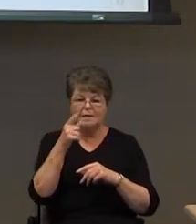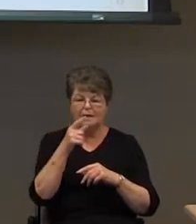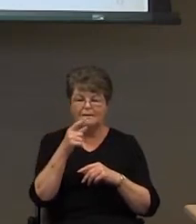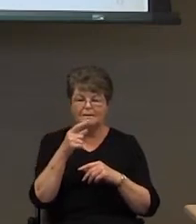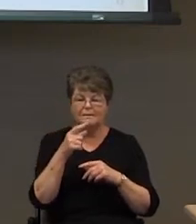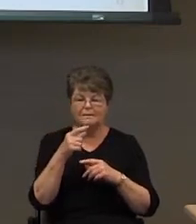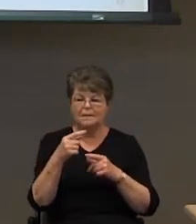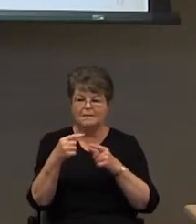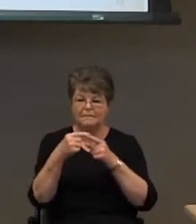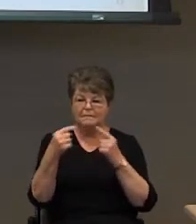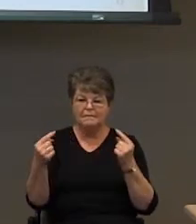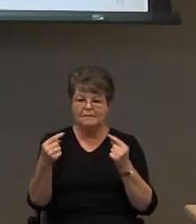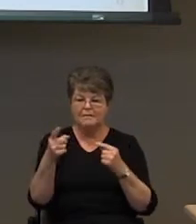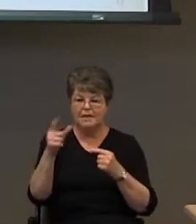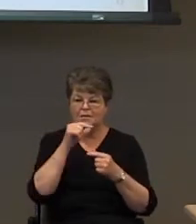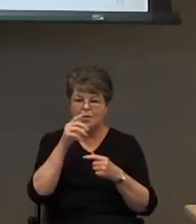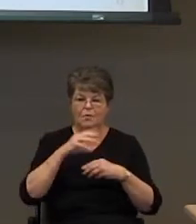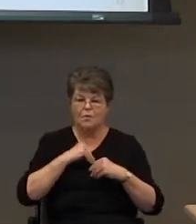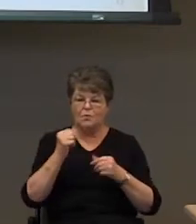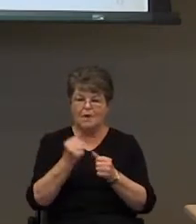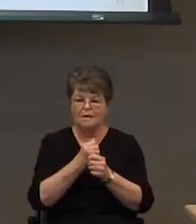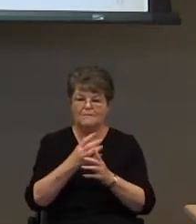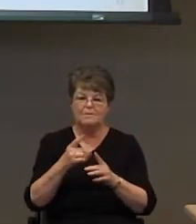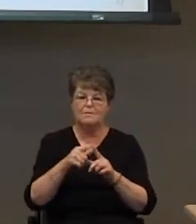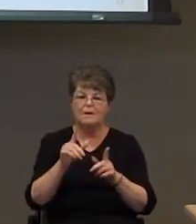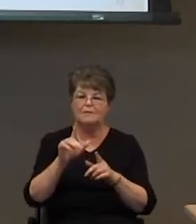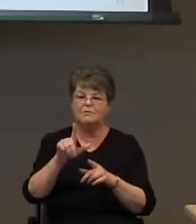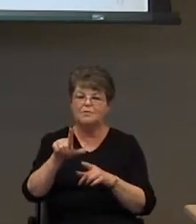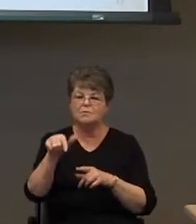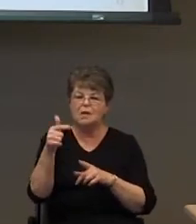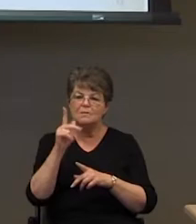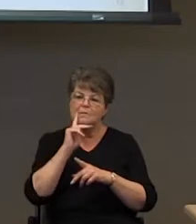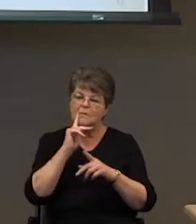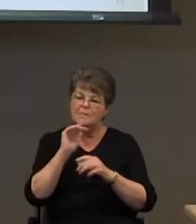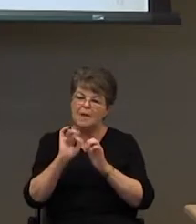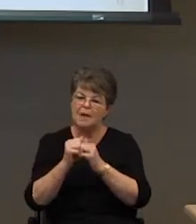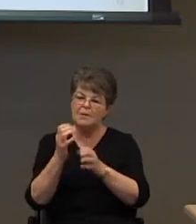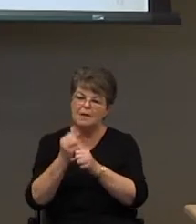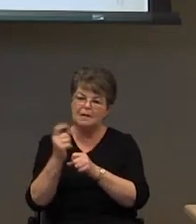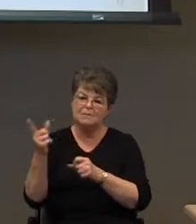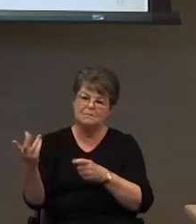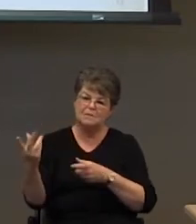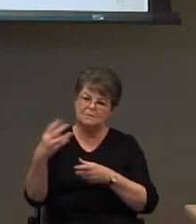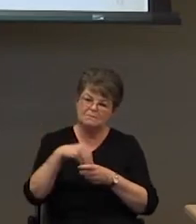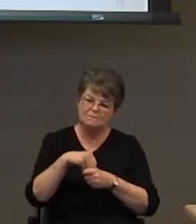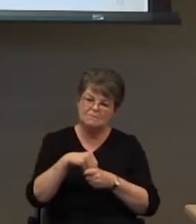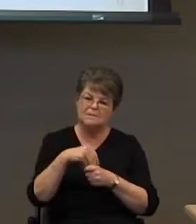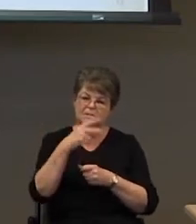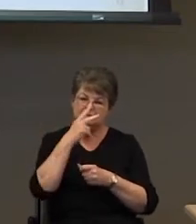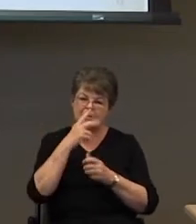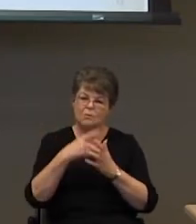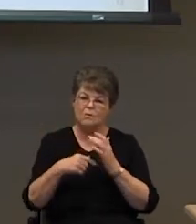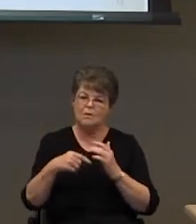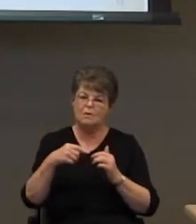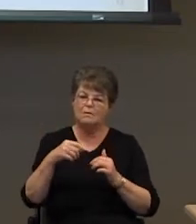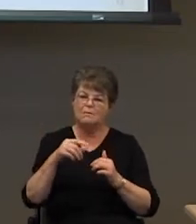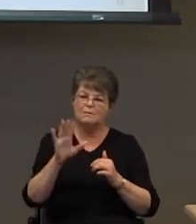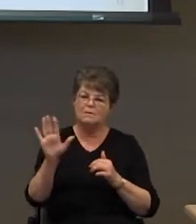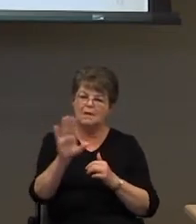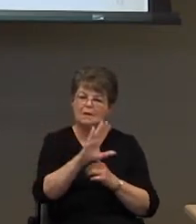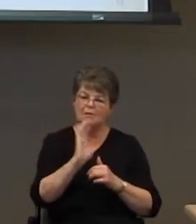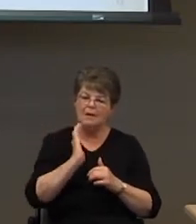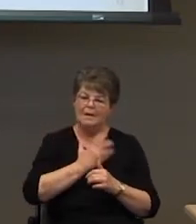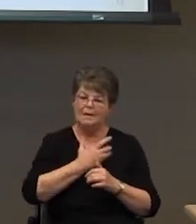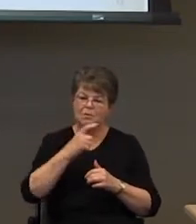for economic development. And how do we get those other folks to the table and get them understanding what our needs are and working with them to make